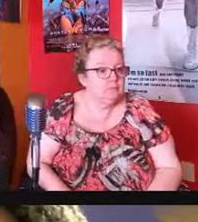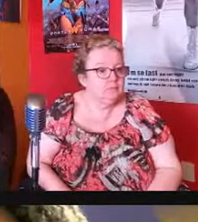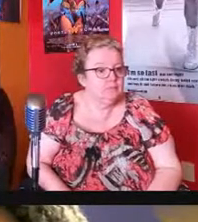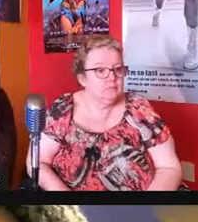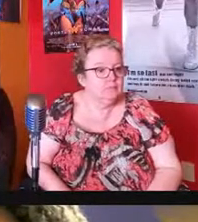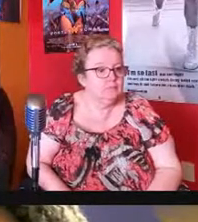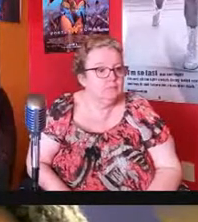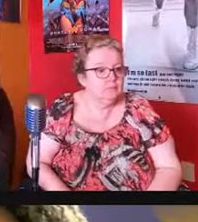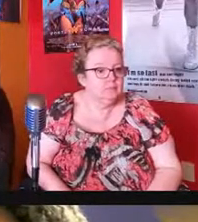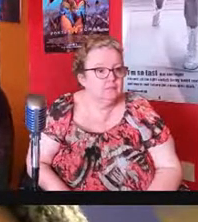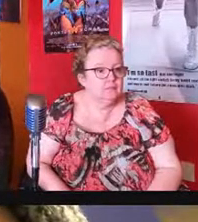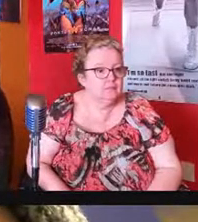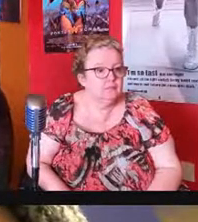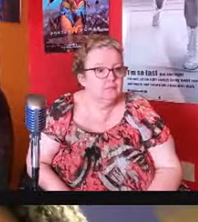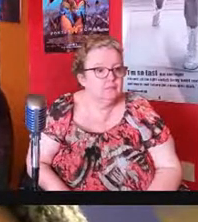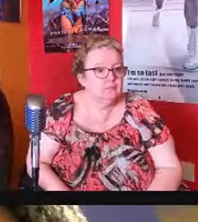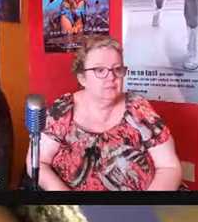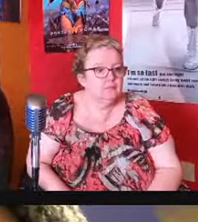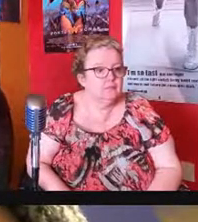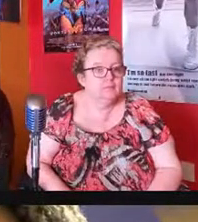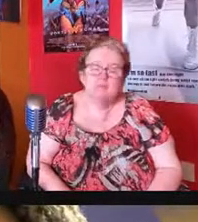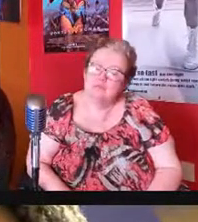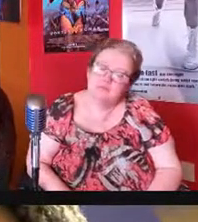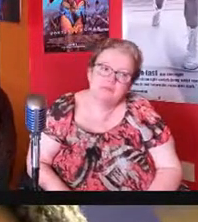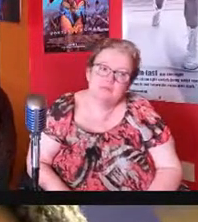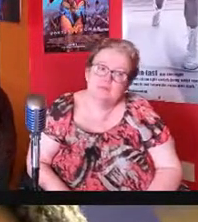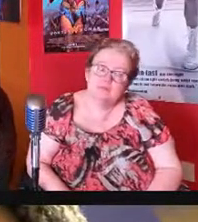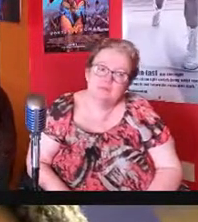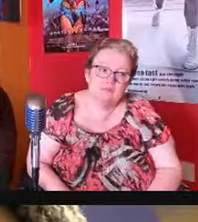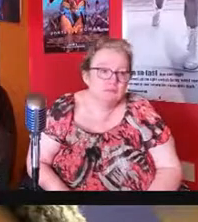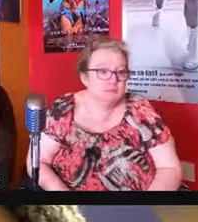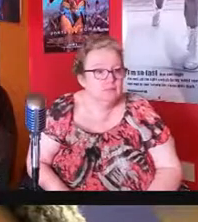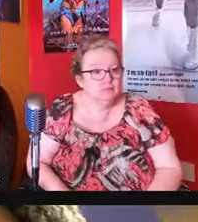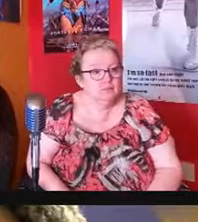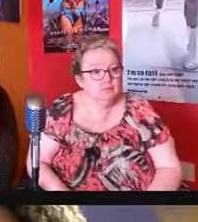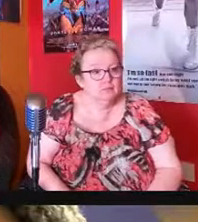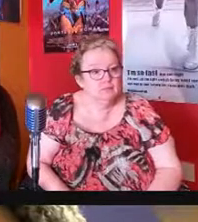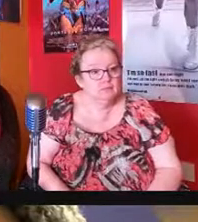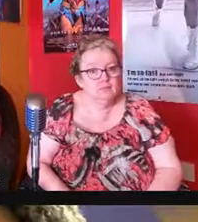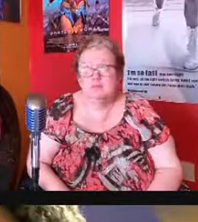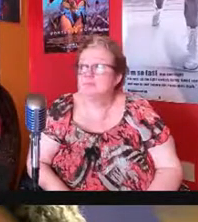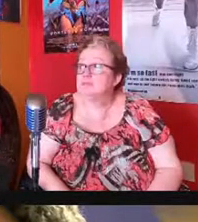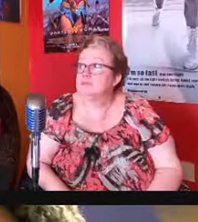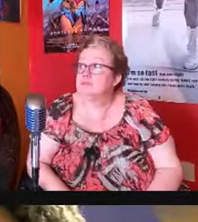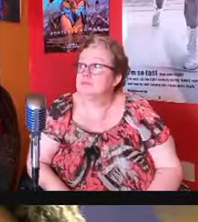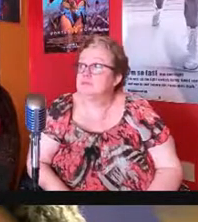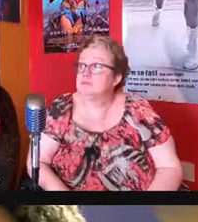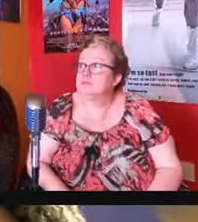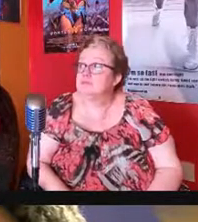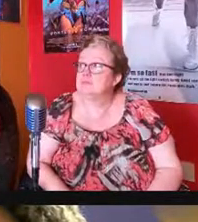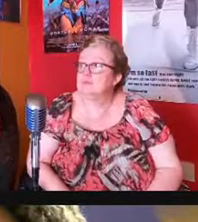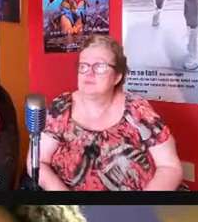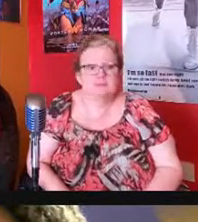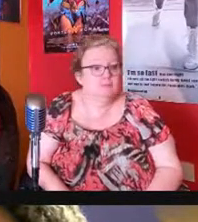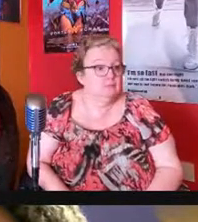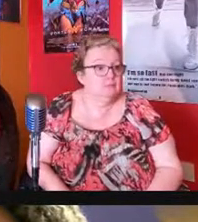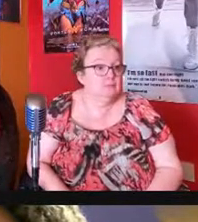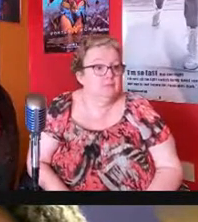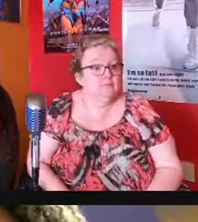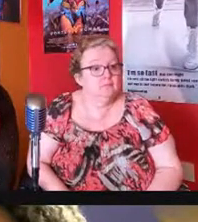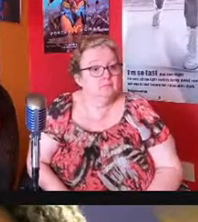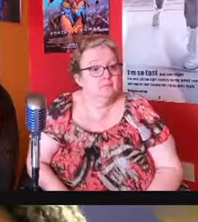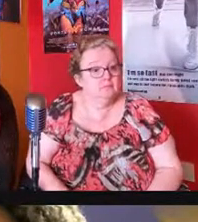Any thought to what might come about with this? In a different